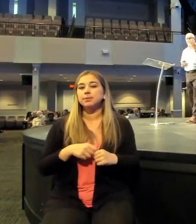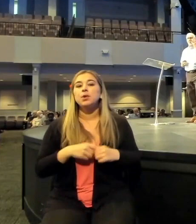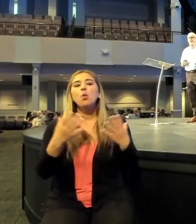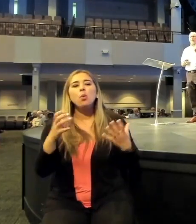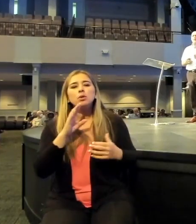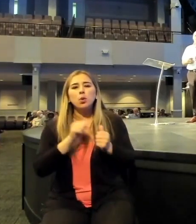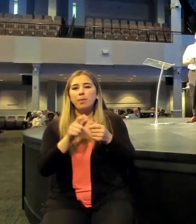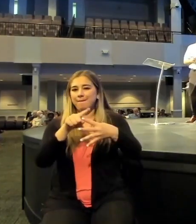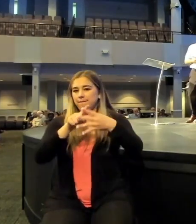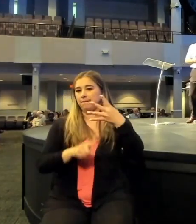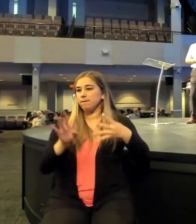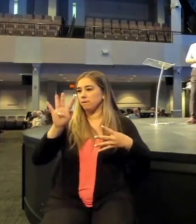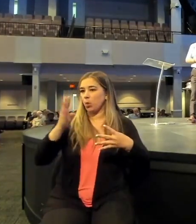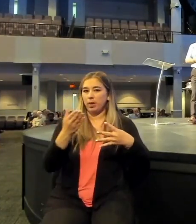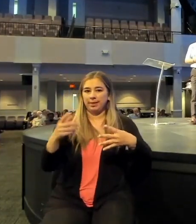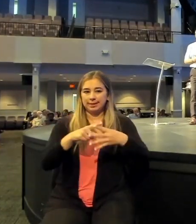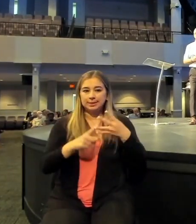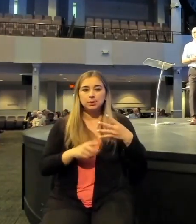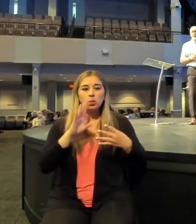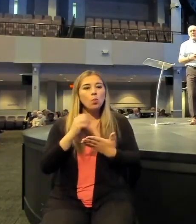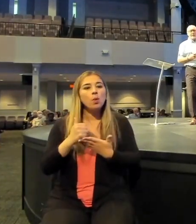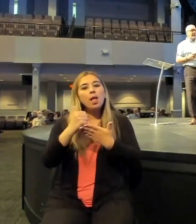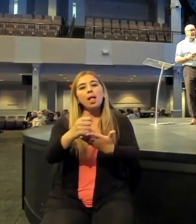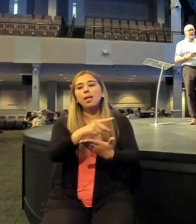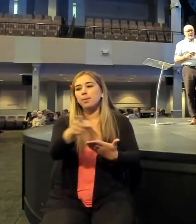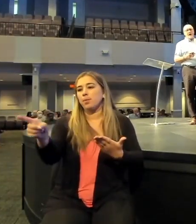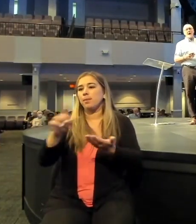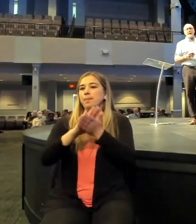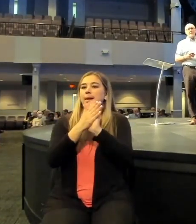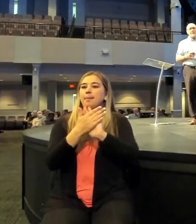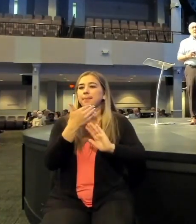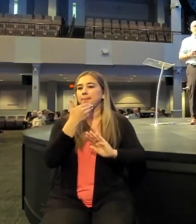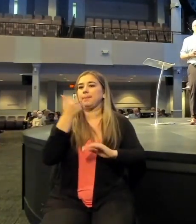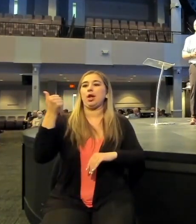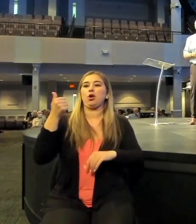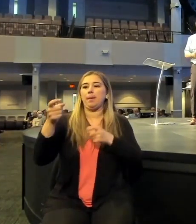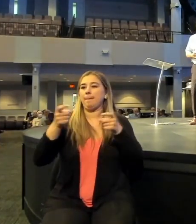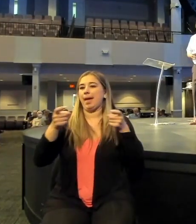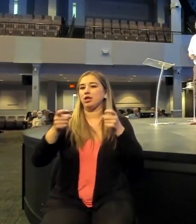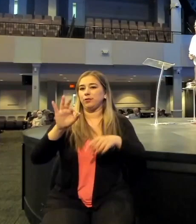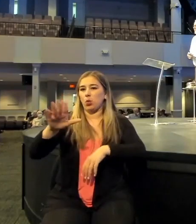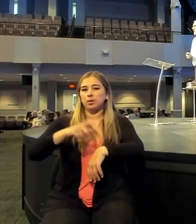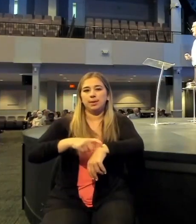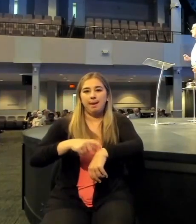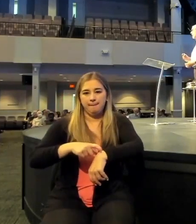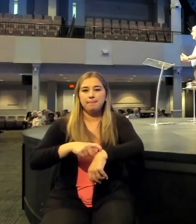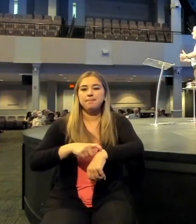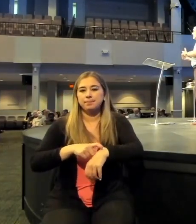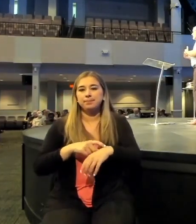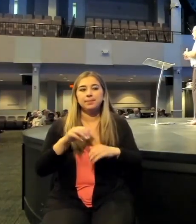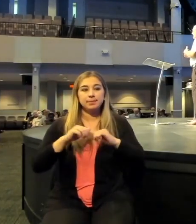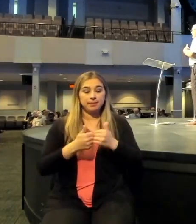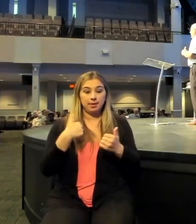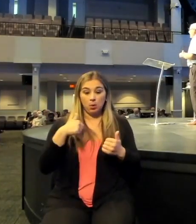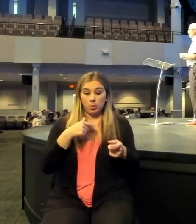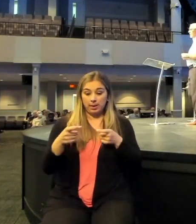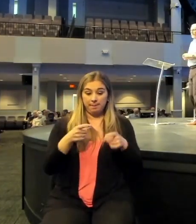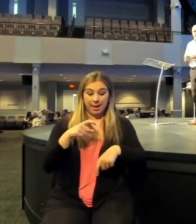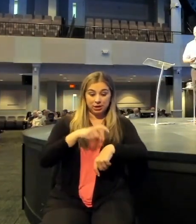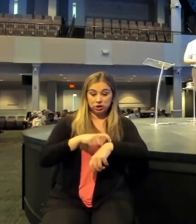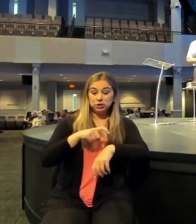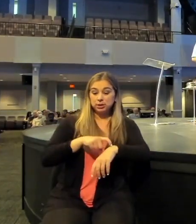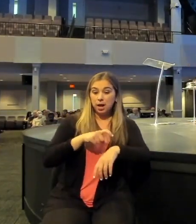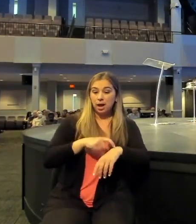today about four things that will help you to become a better time manager. How do you and I manage our time